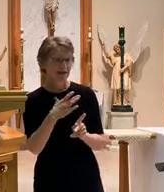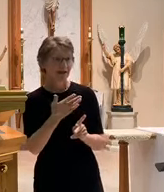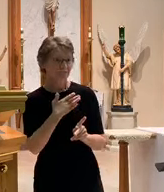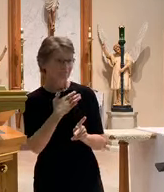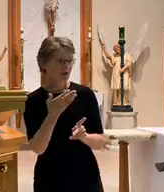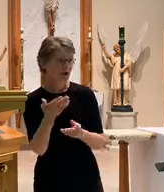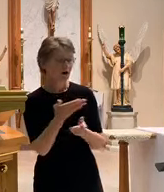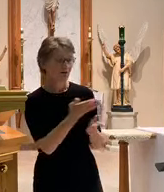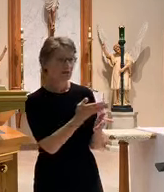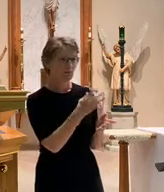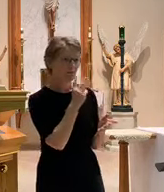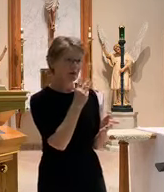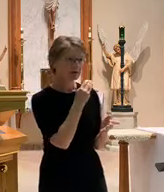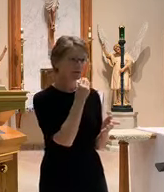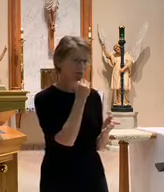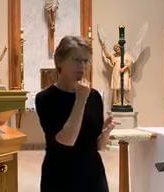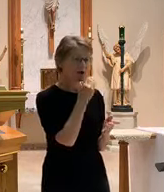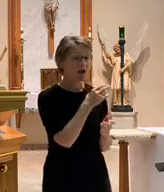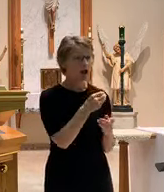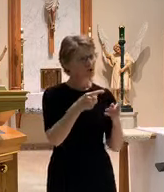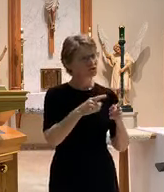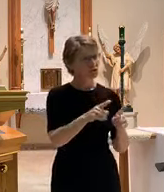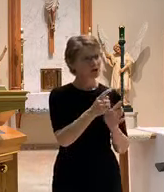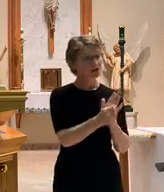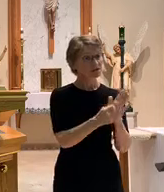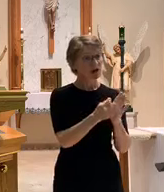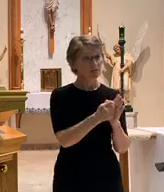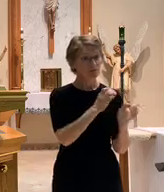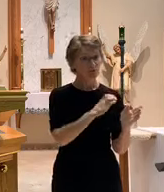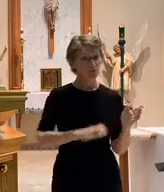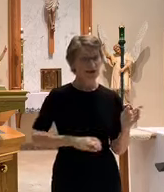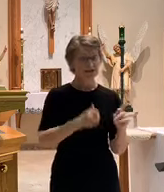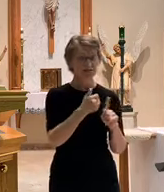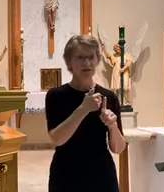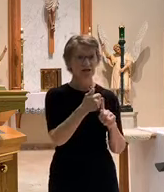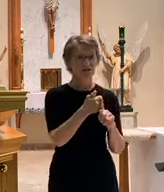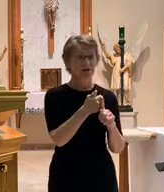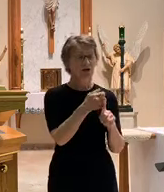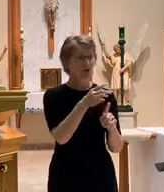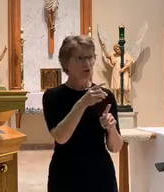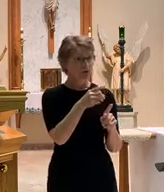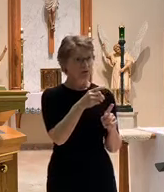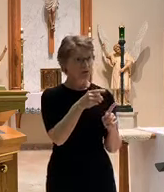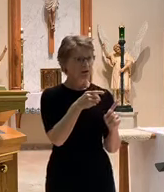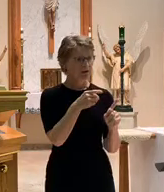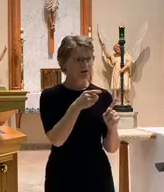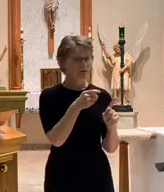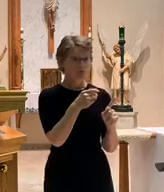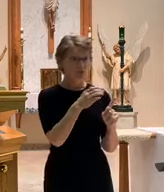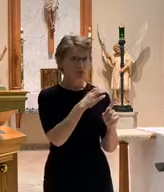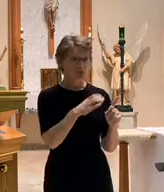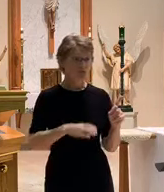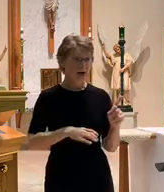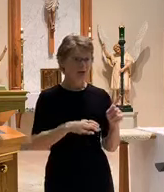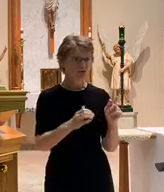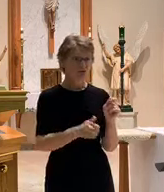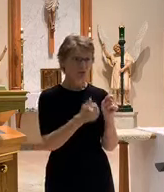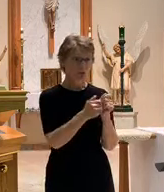them. And even in the time of Christ himself, he who traveled with his disciples by